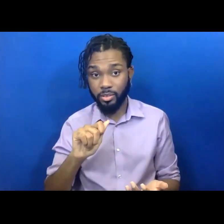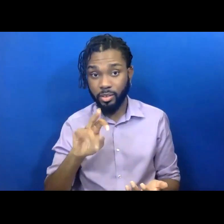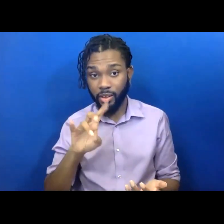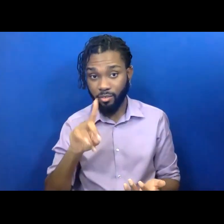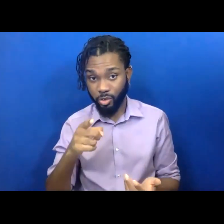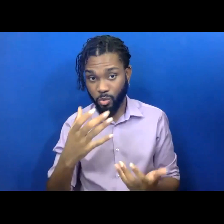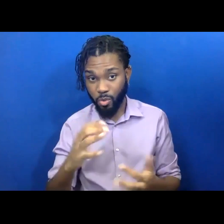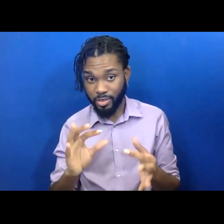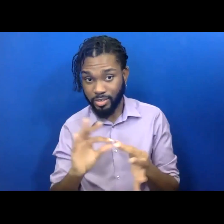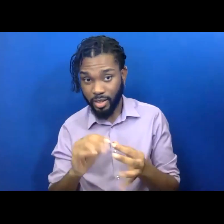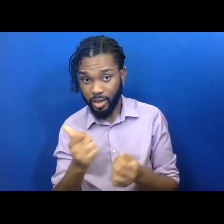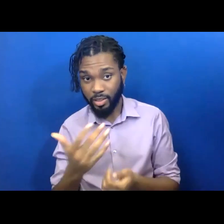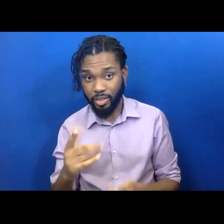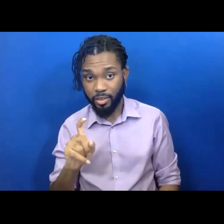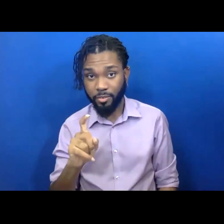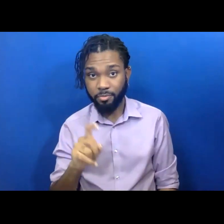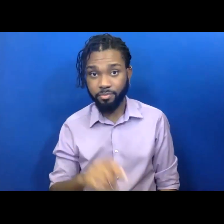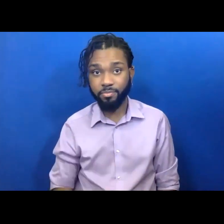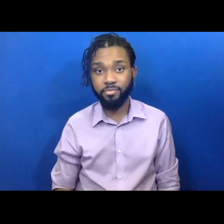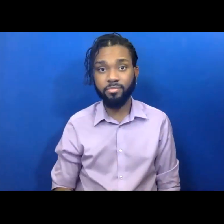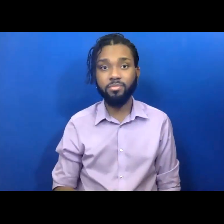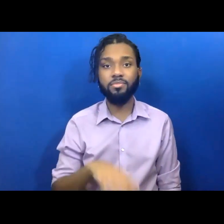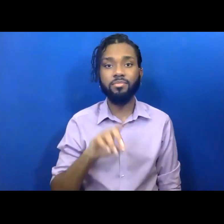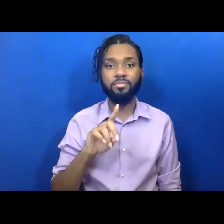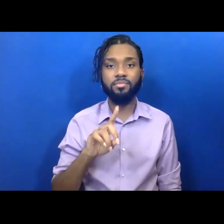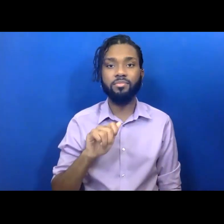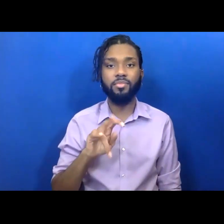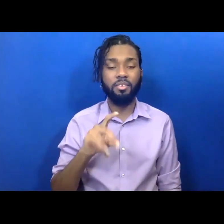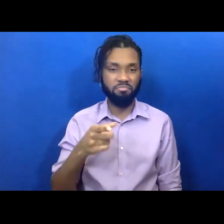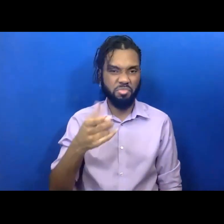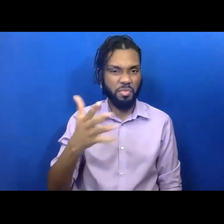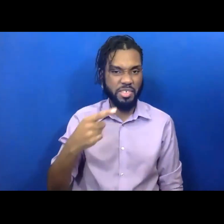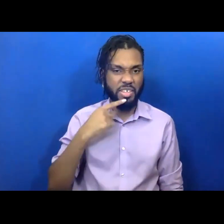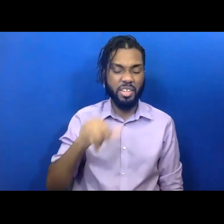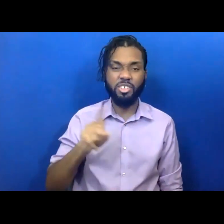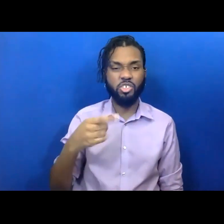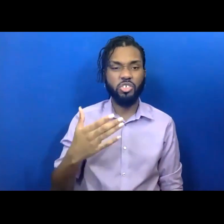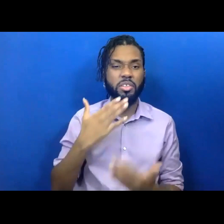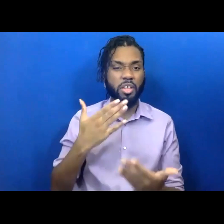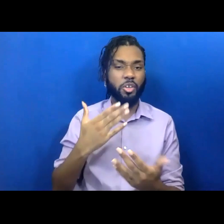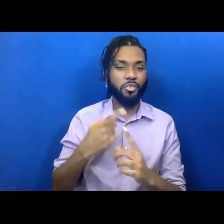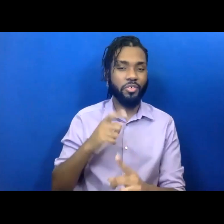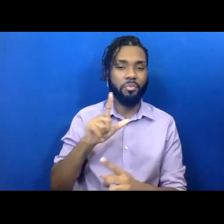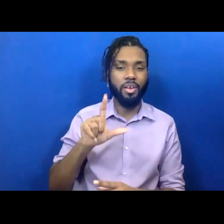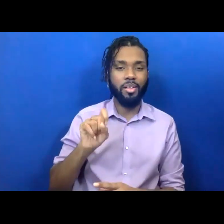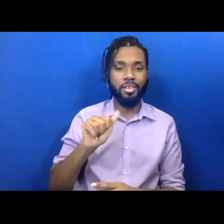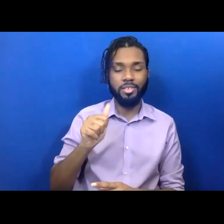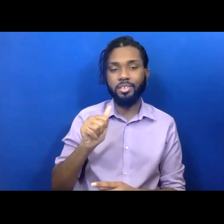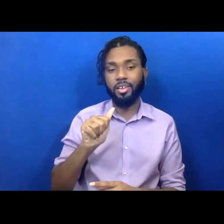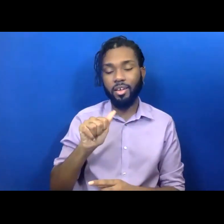to say at the end? You basically said it, and just thank you on behalf of the LSA to all the panelists for taking